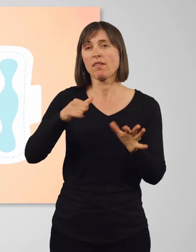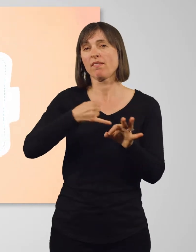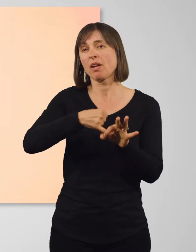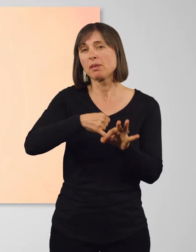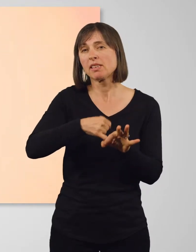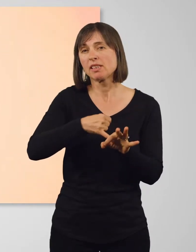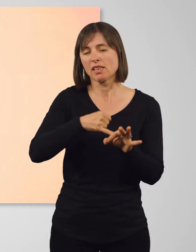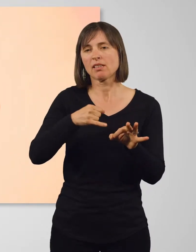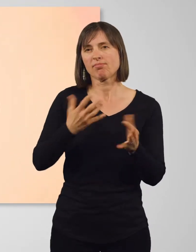Pads can stick to your underwear.